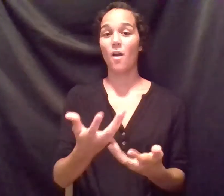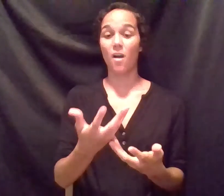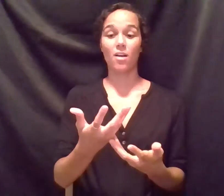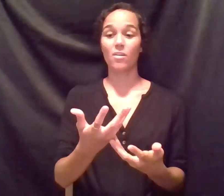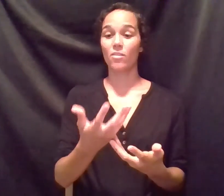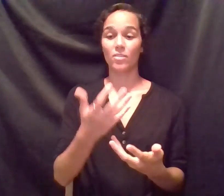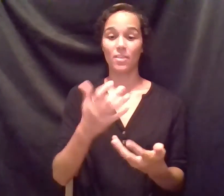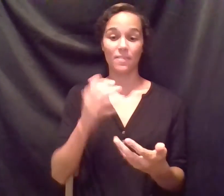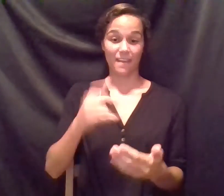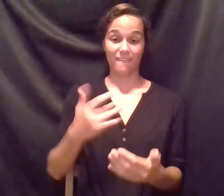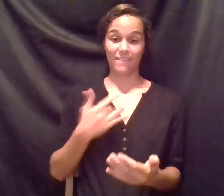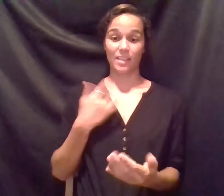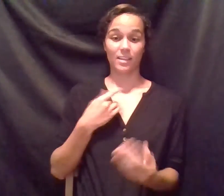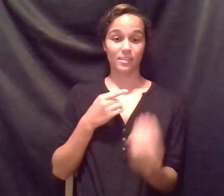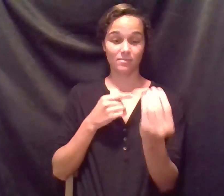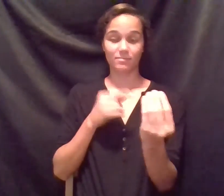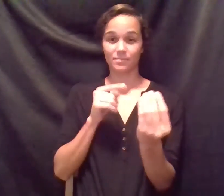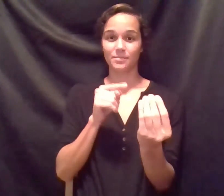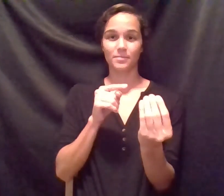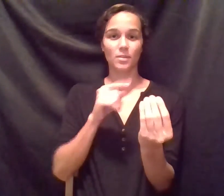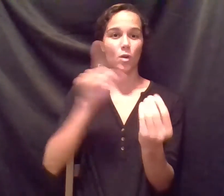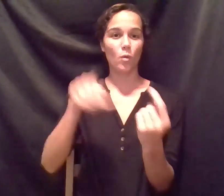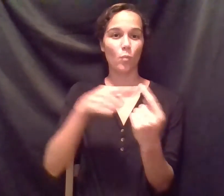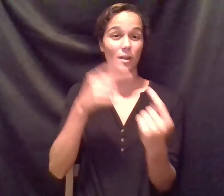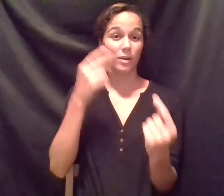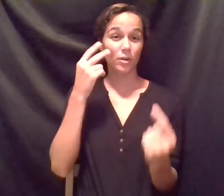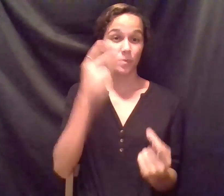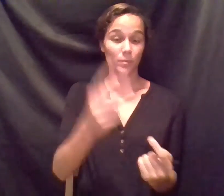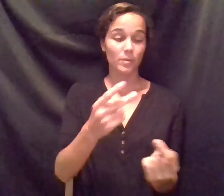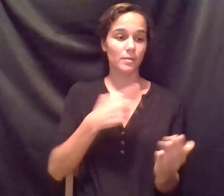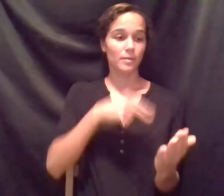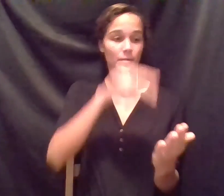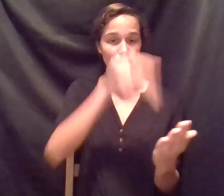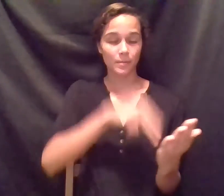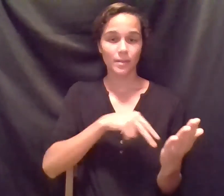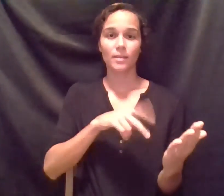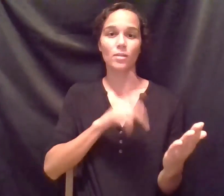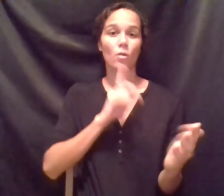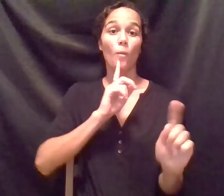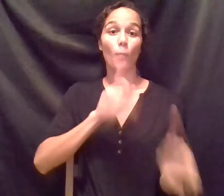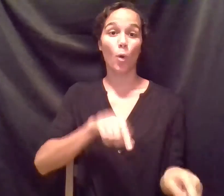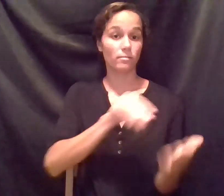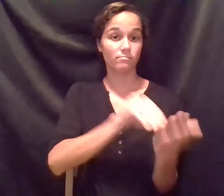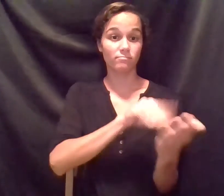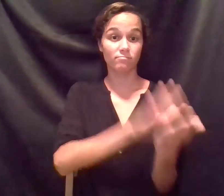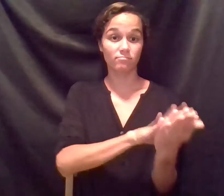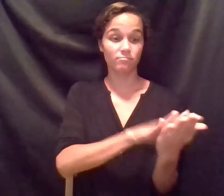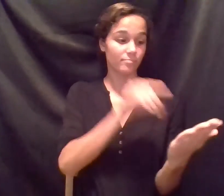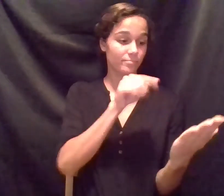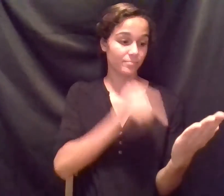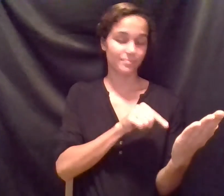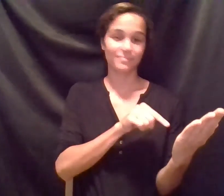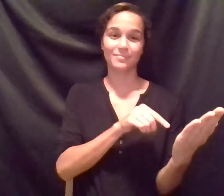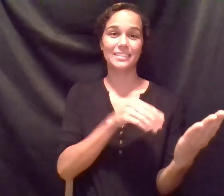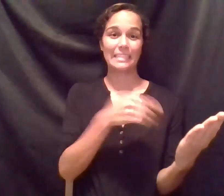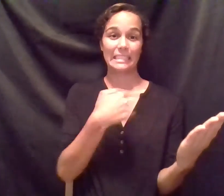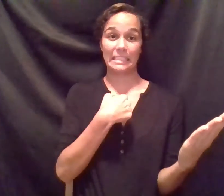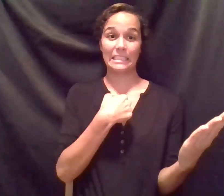police officer lies in an official report and it's against you. And actually, she actually wrote two reports. We found out later